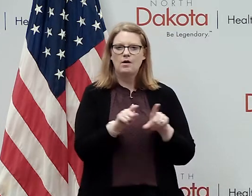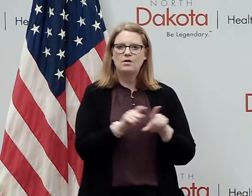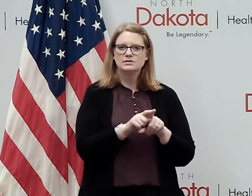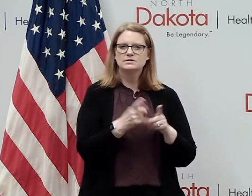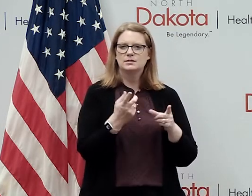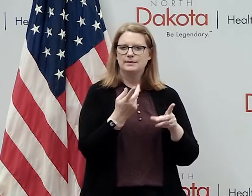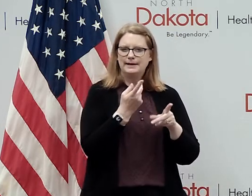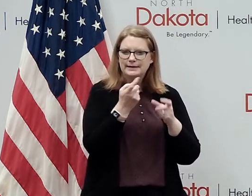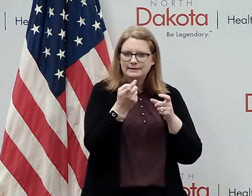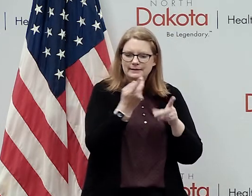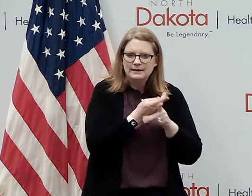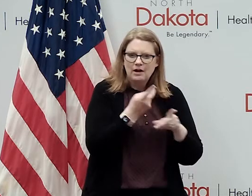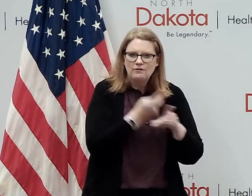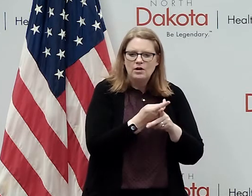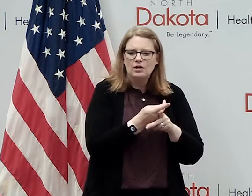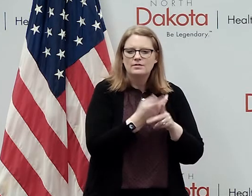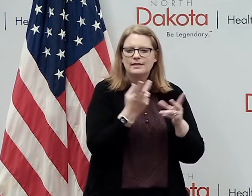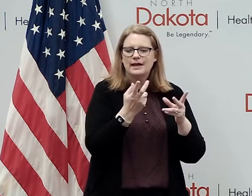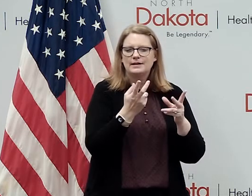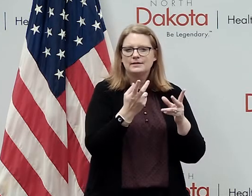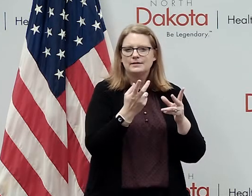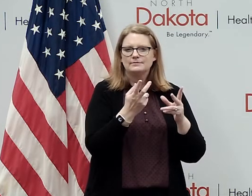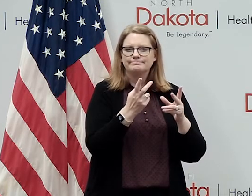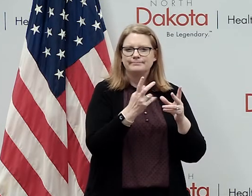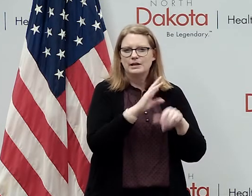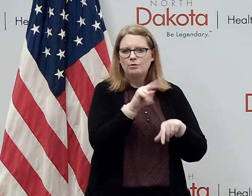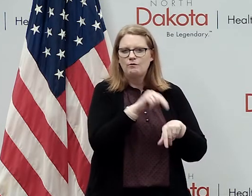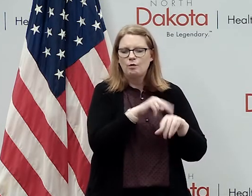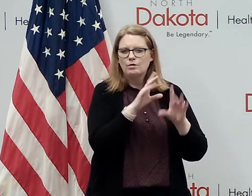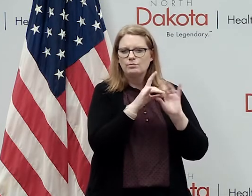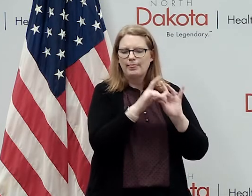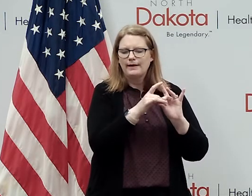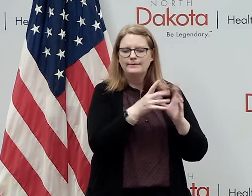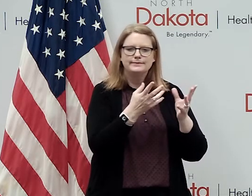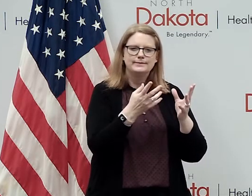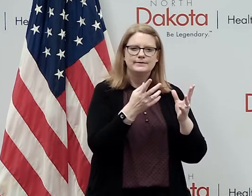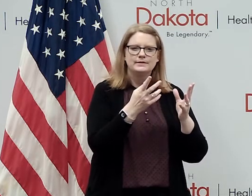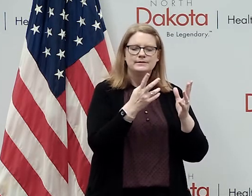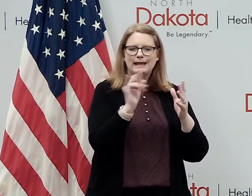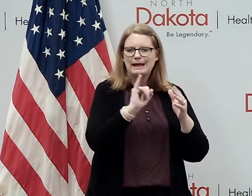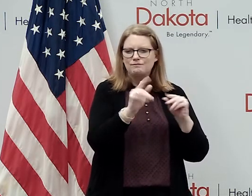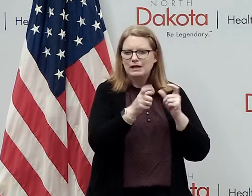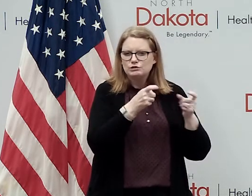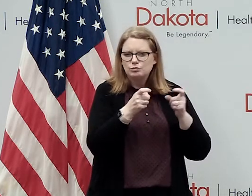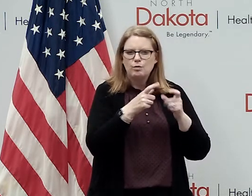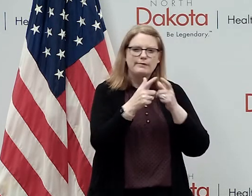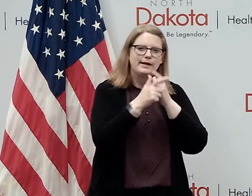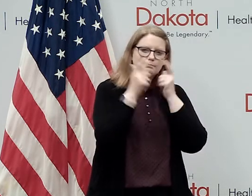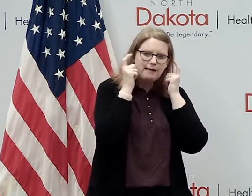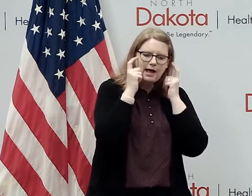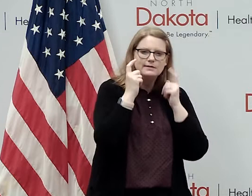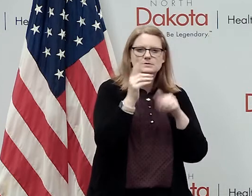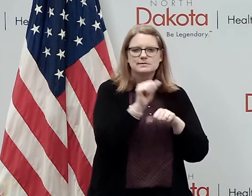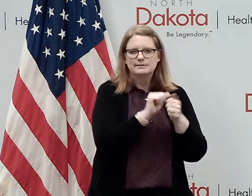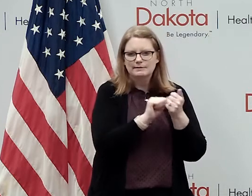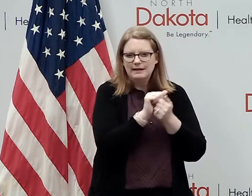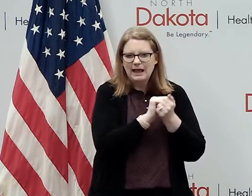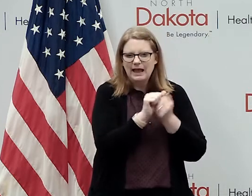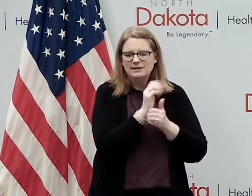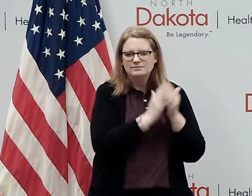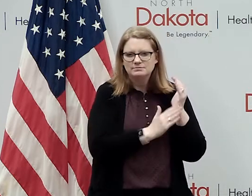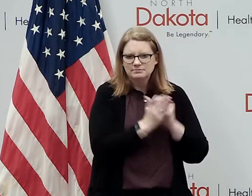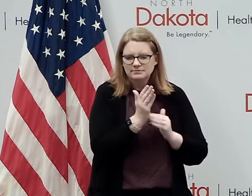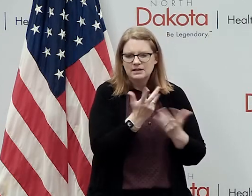control and universal source control measures, meaning, of course, related to infection control measures, and that there's